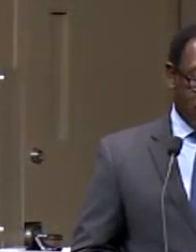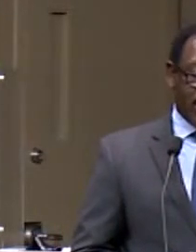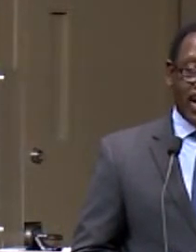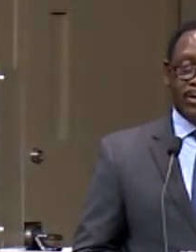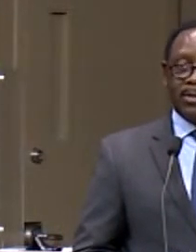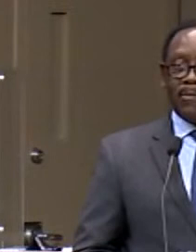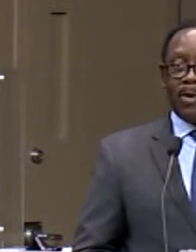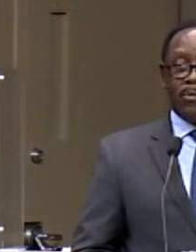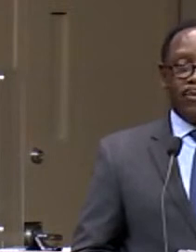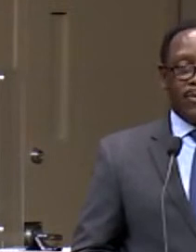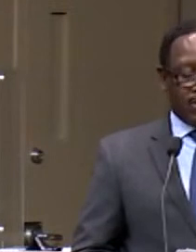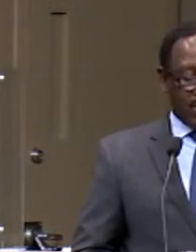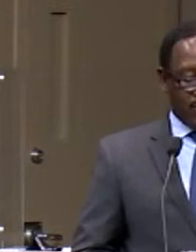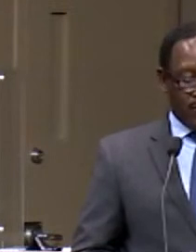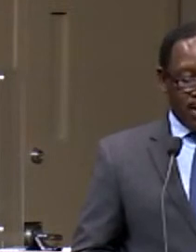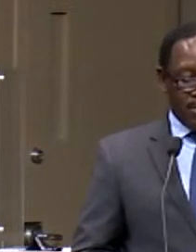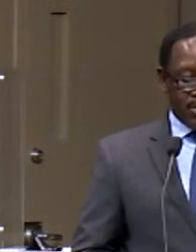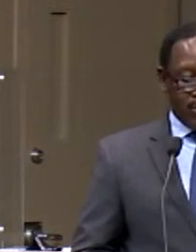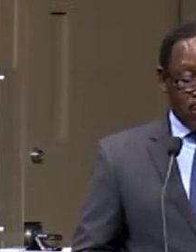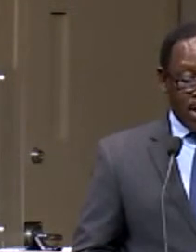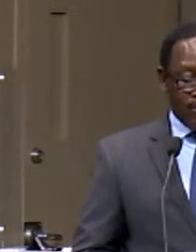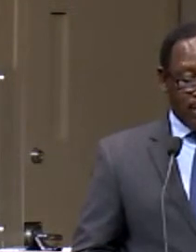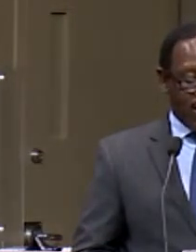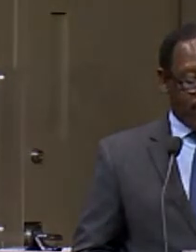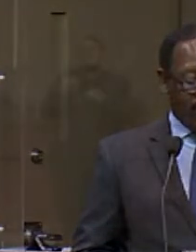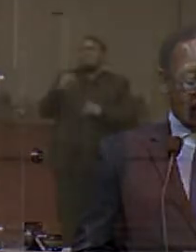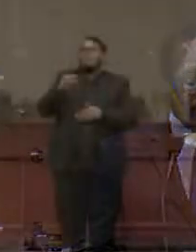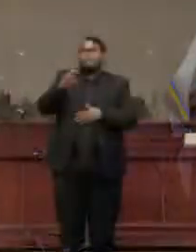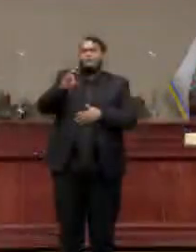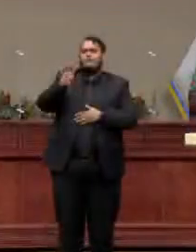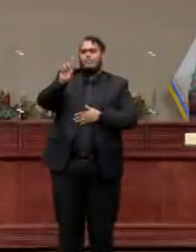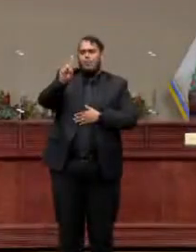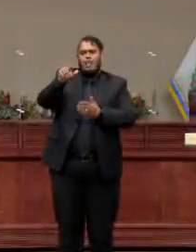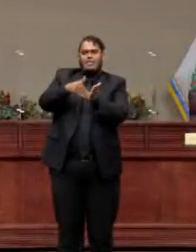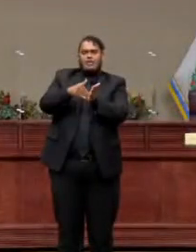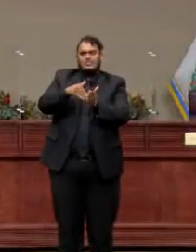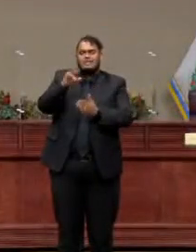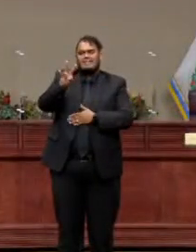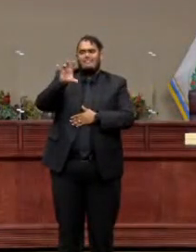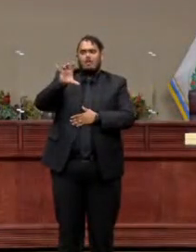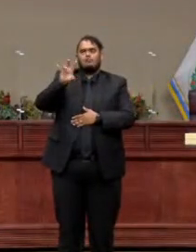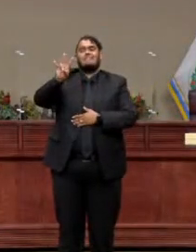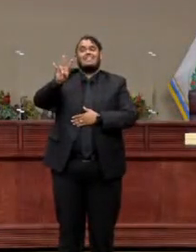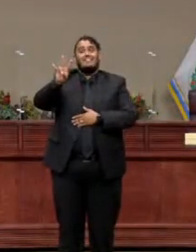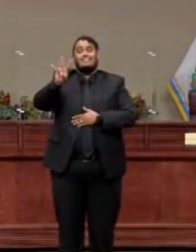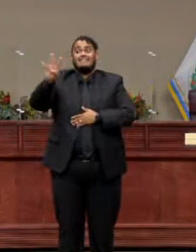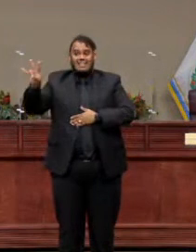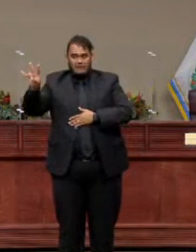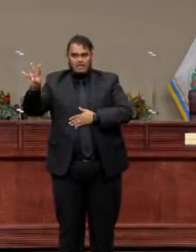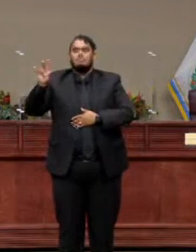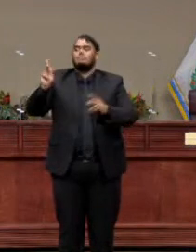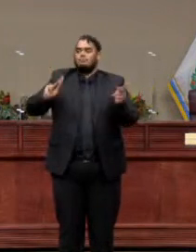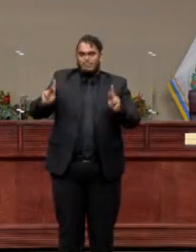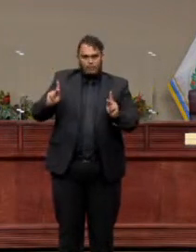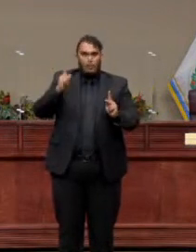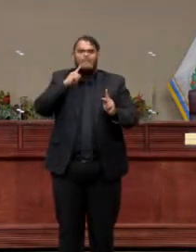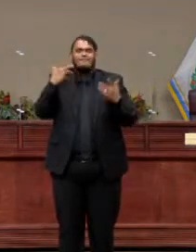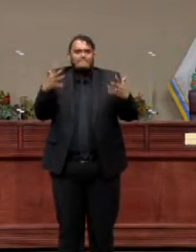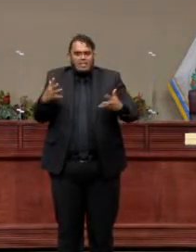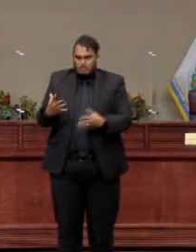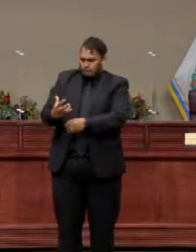than 1,757 families have qualified for help with their rent and have avoided eviction. More